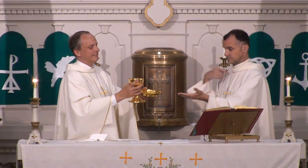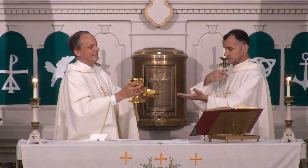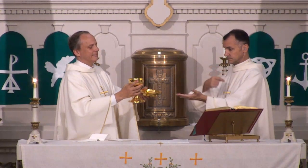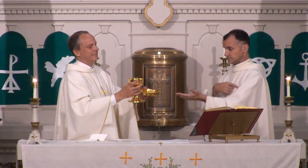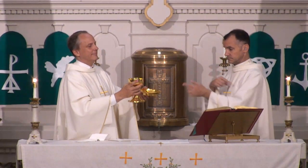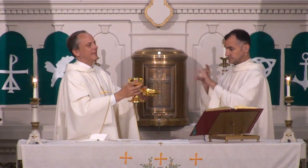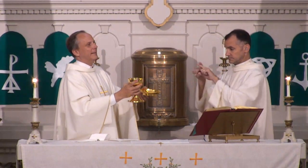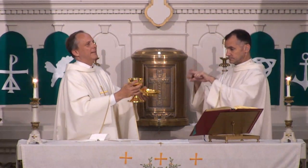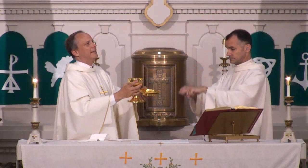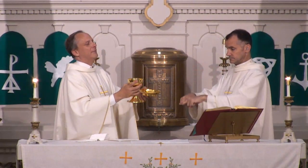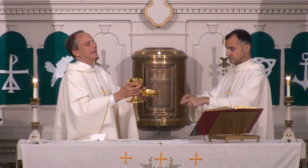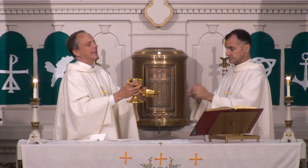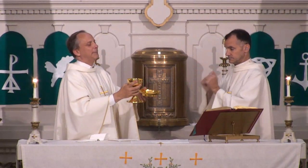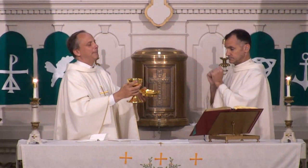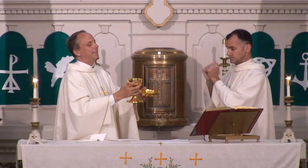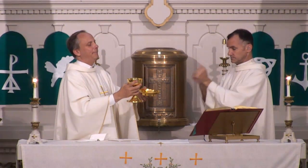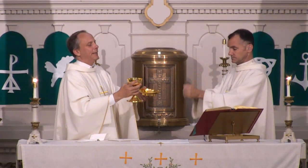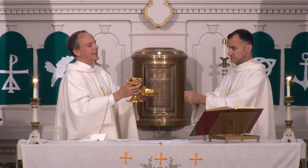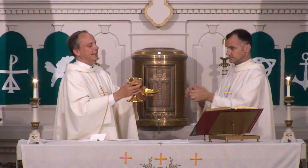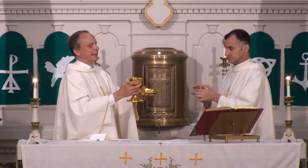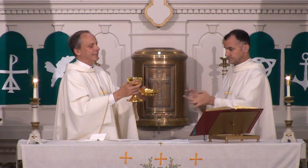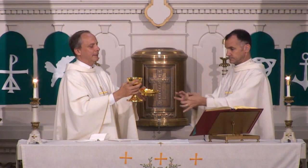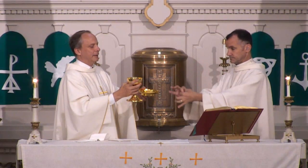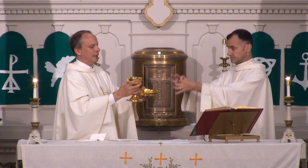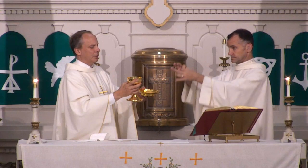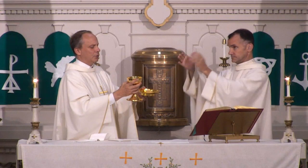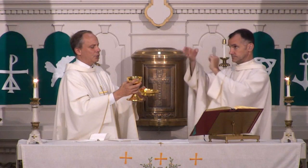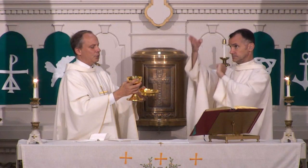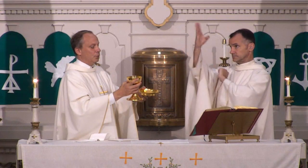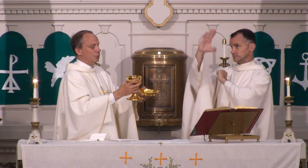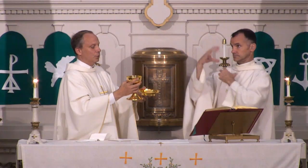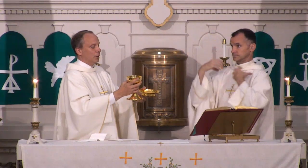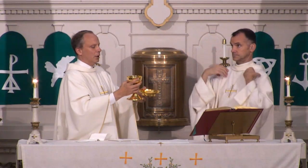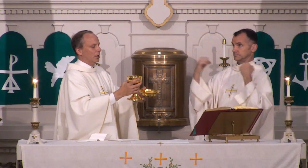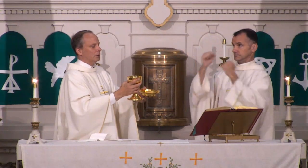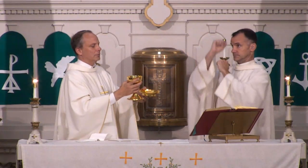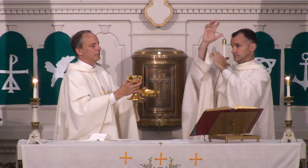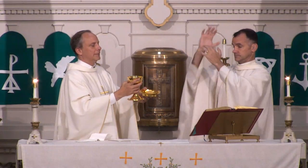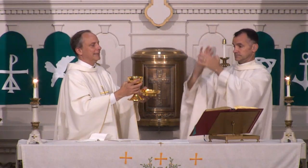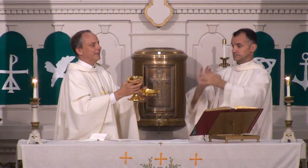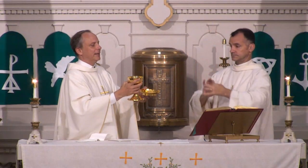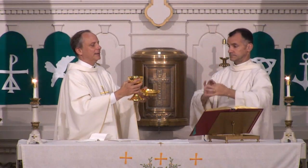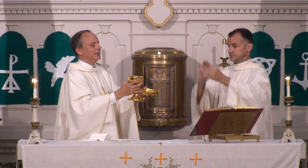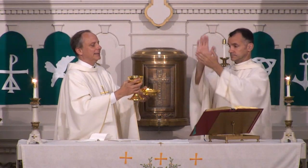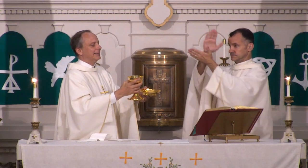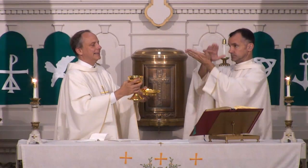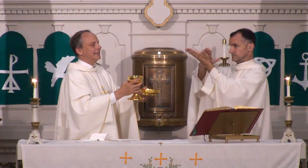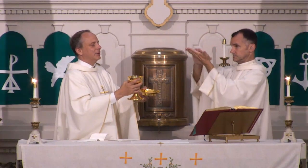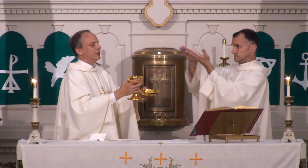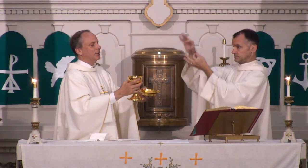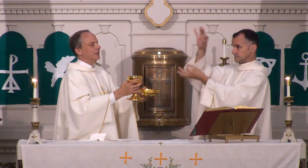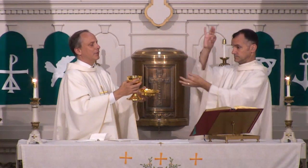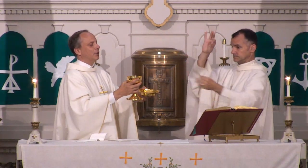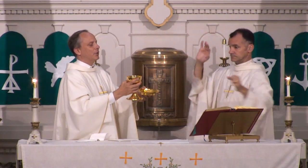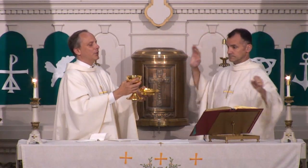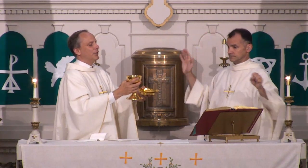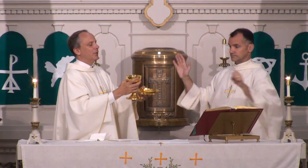Through him, and with him, and in him, O God, Almighty Father, in the unity of the Holy